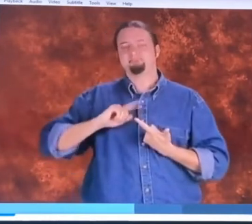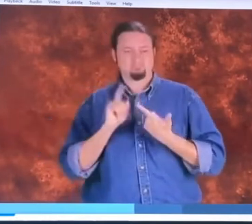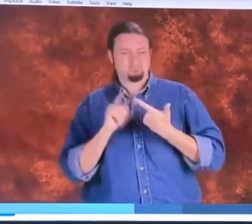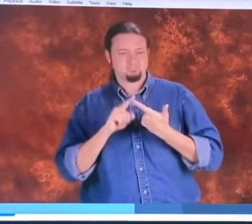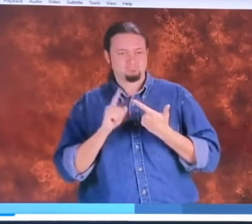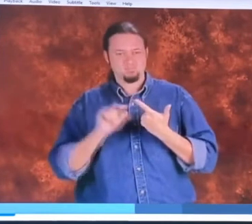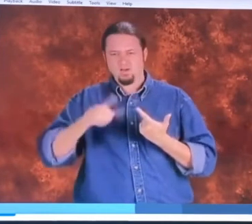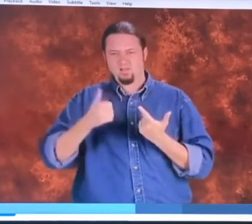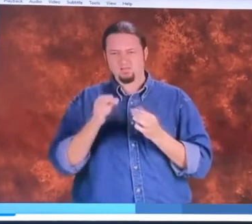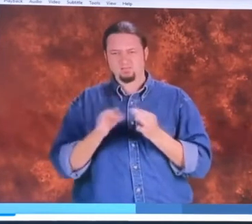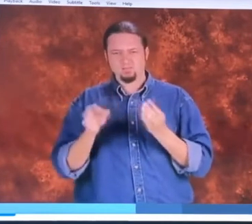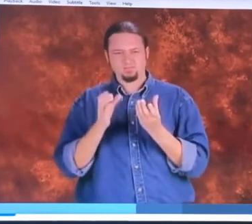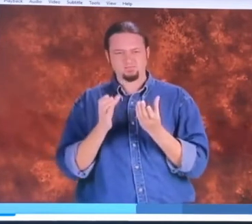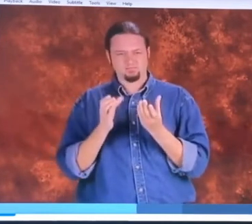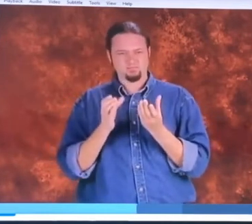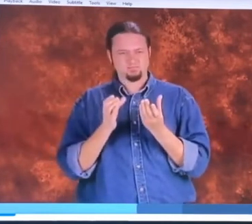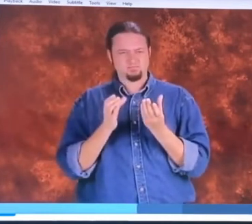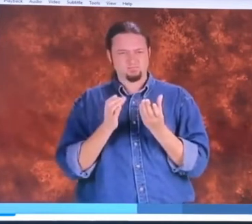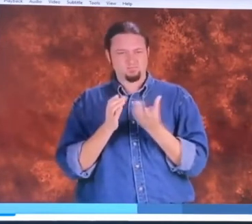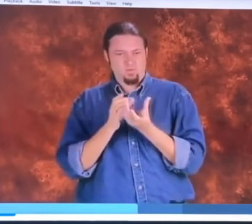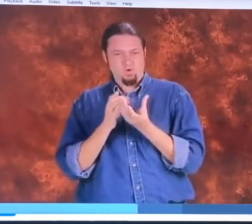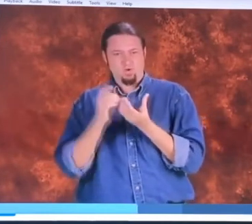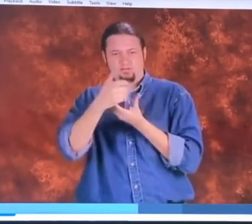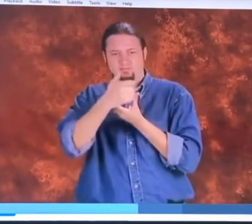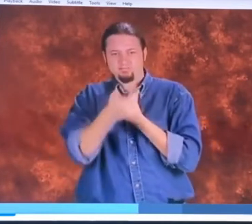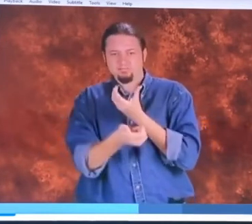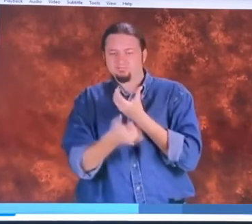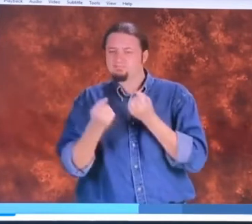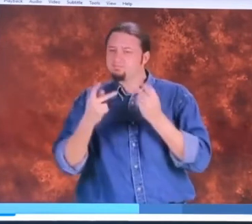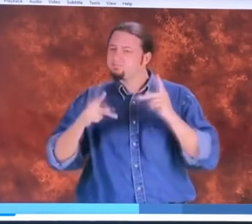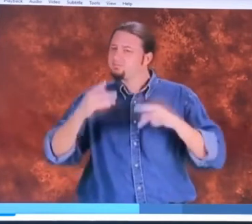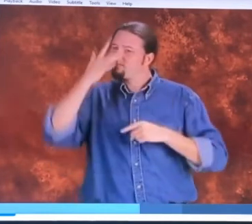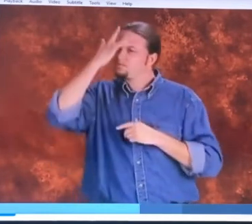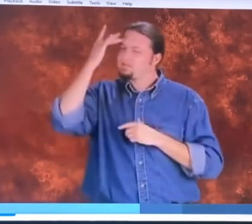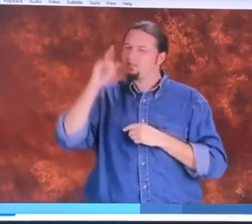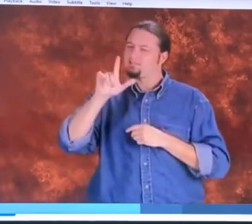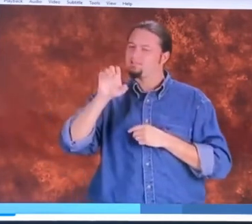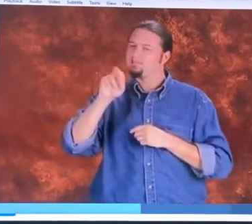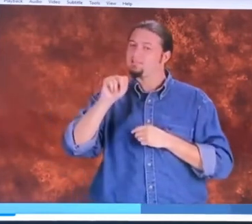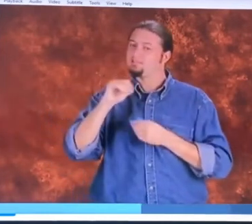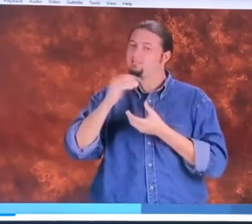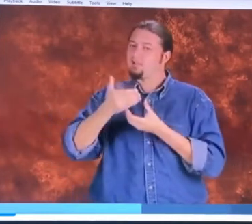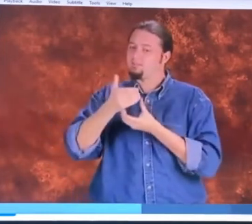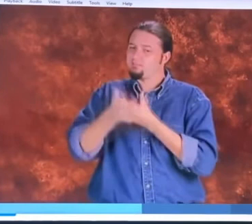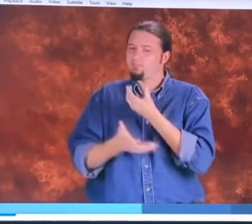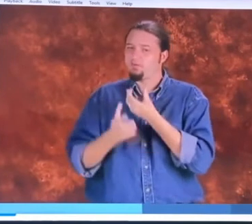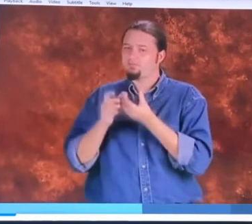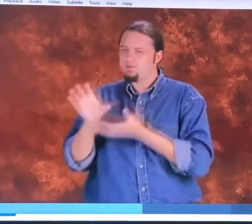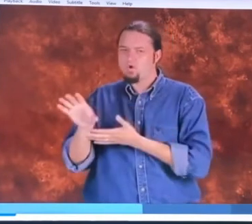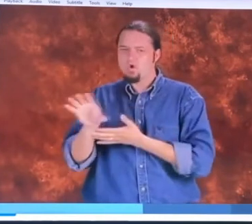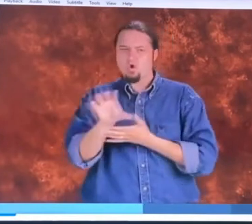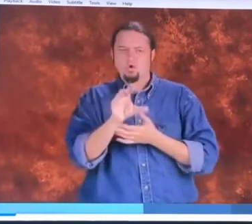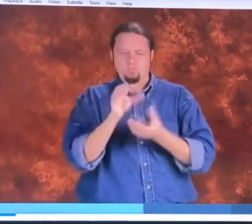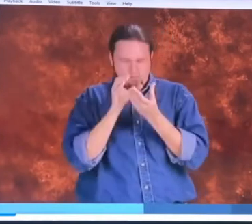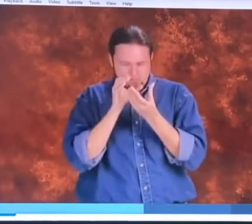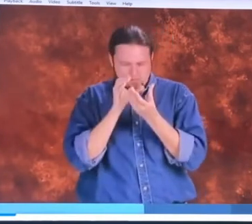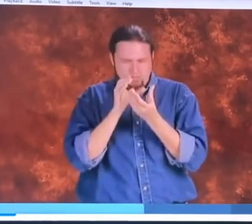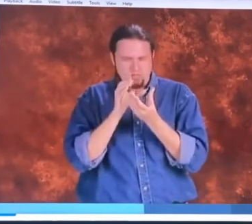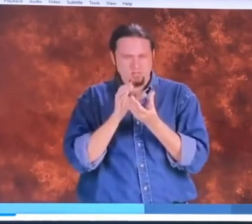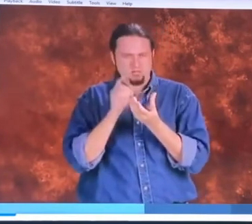useless. What's another thing that's important? Yes, taking the lens cap off. So many